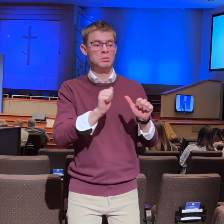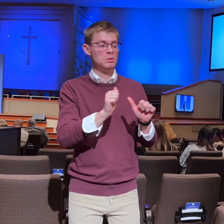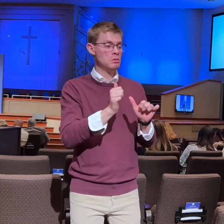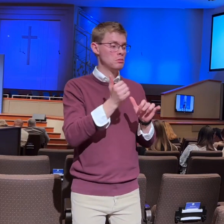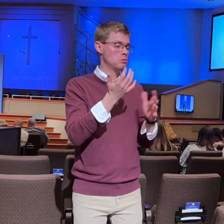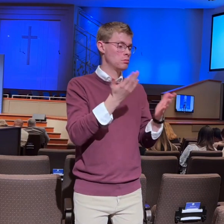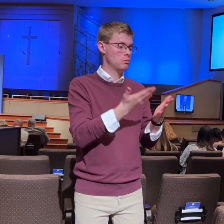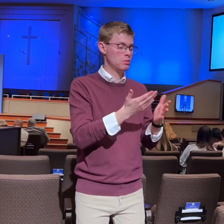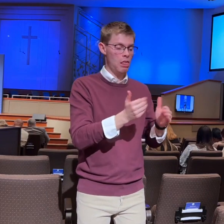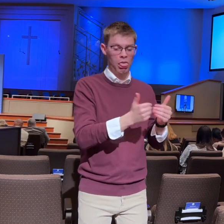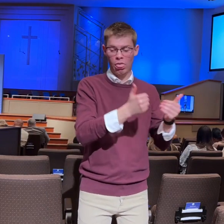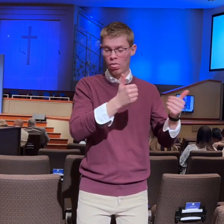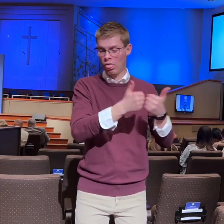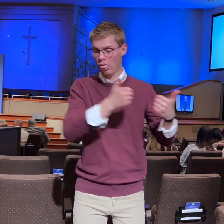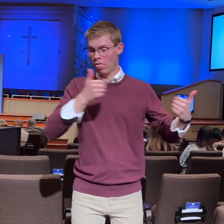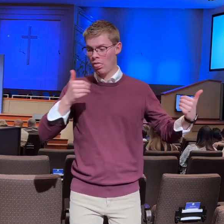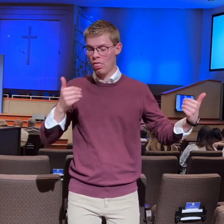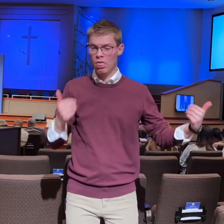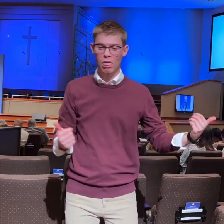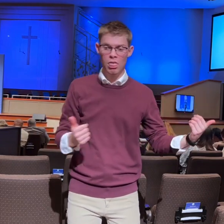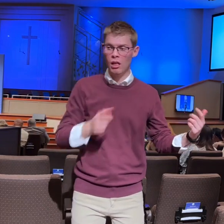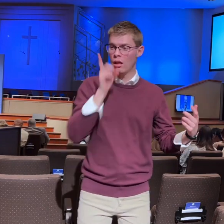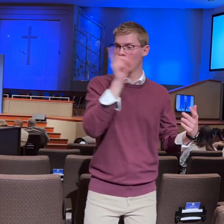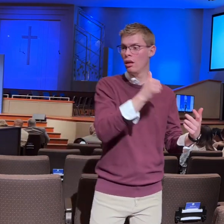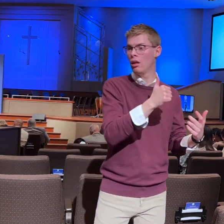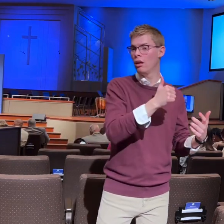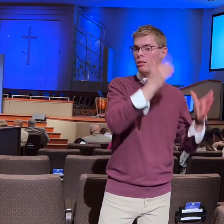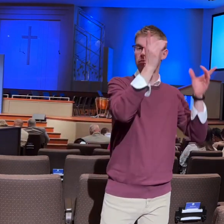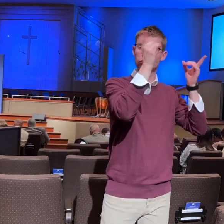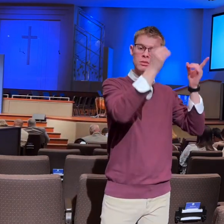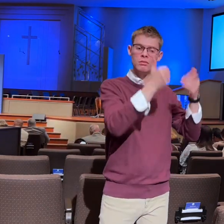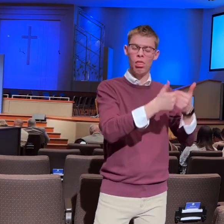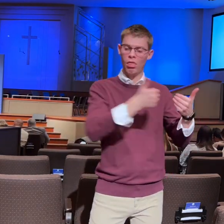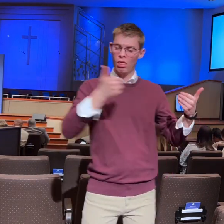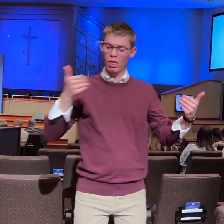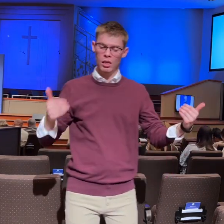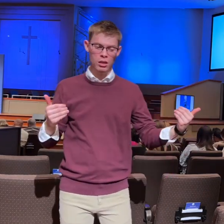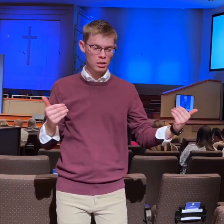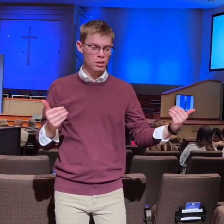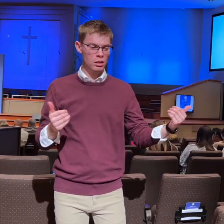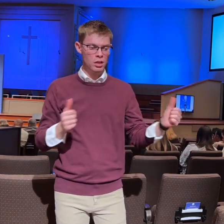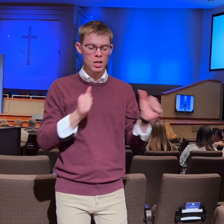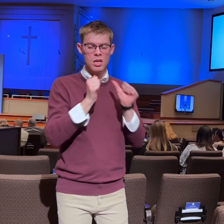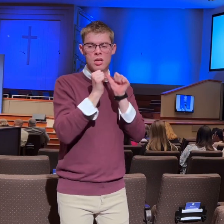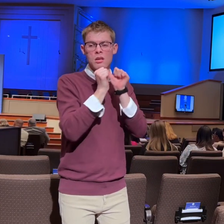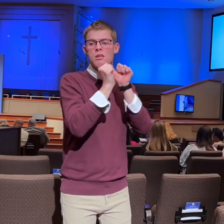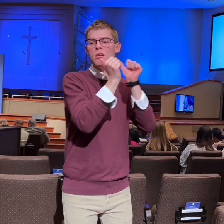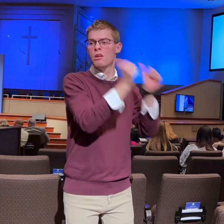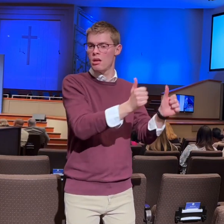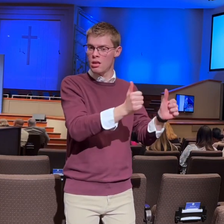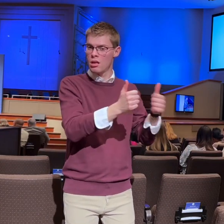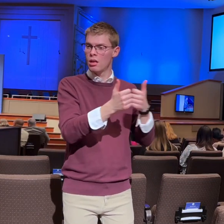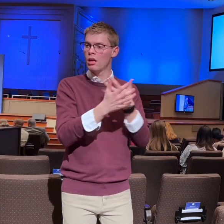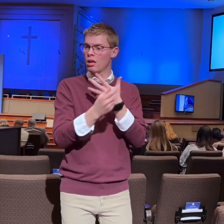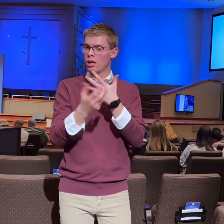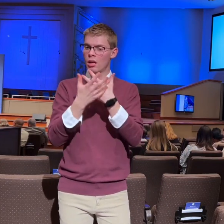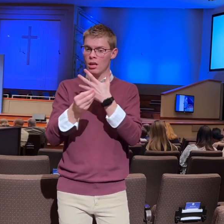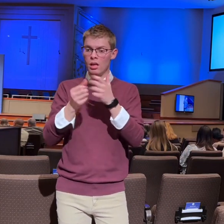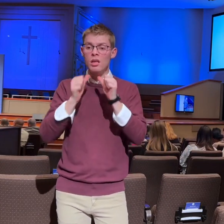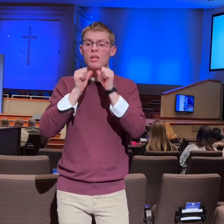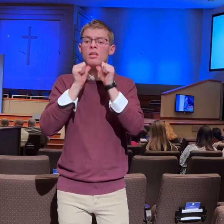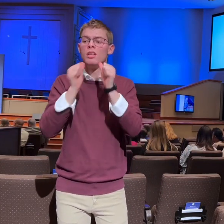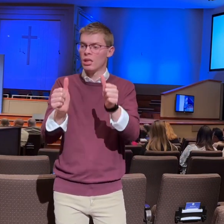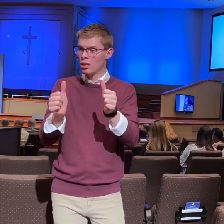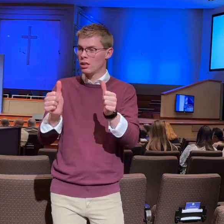Remove or separate from false doctrine. Verse 7. But refuse. All everybody say that word with me. Say it again.